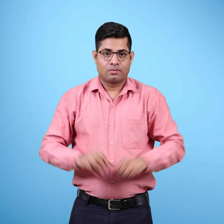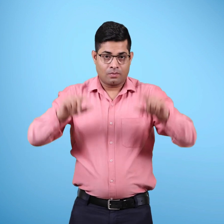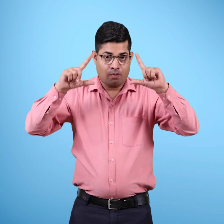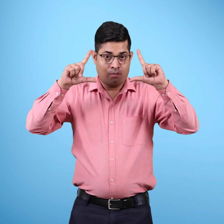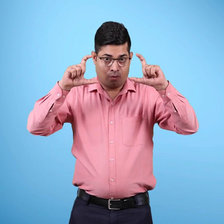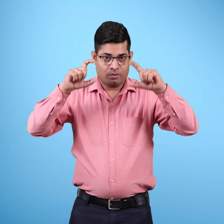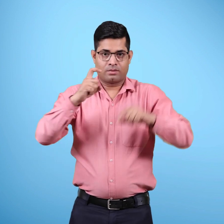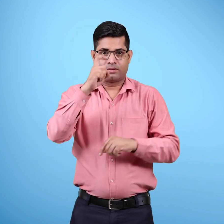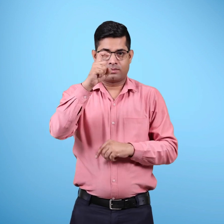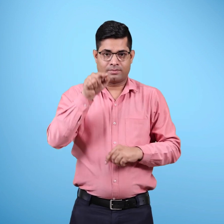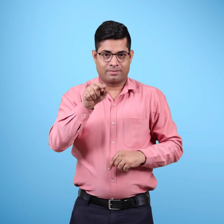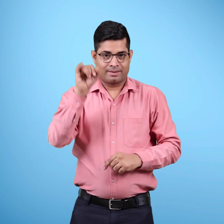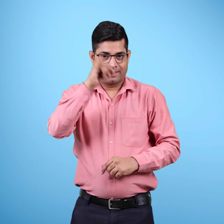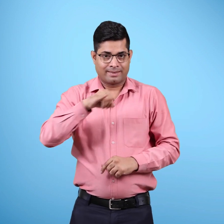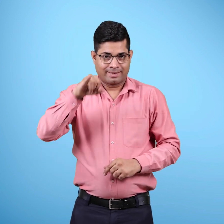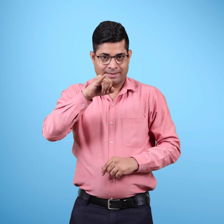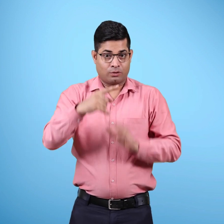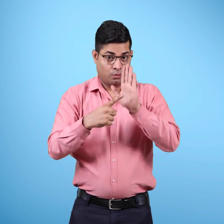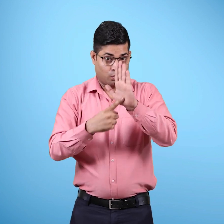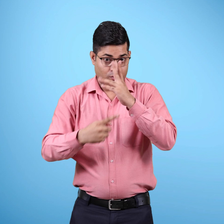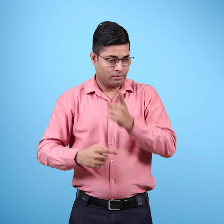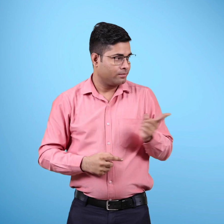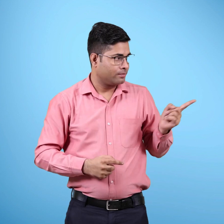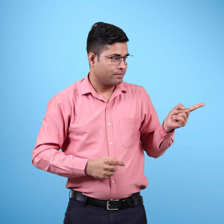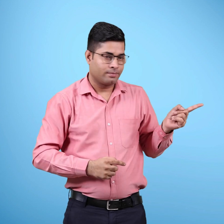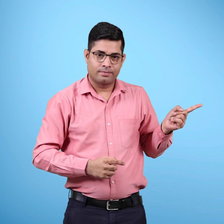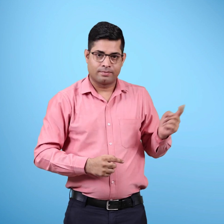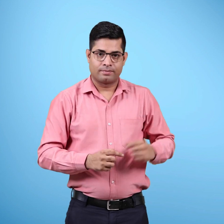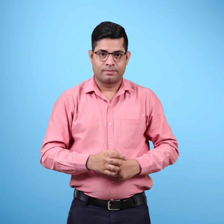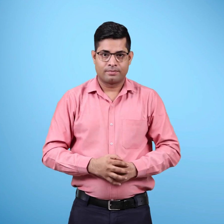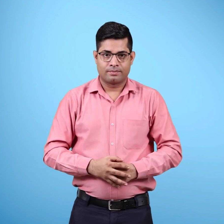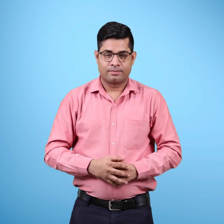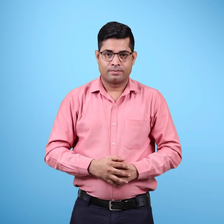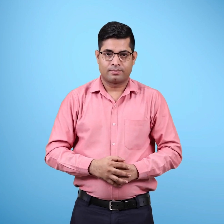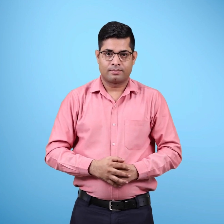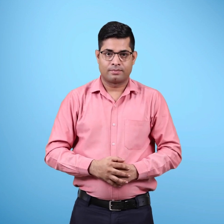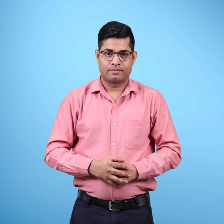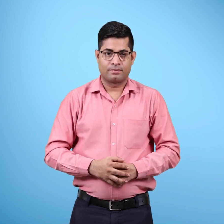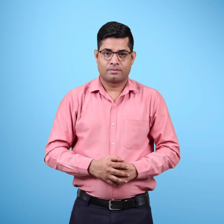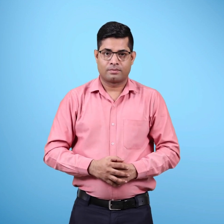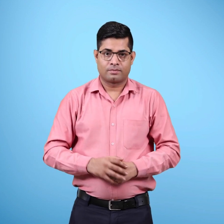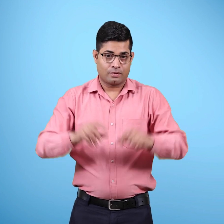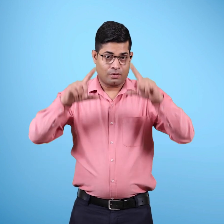Figure 7.6 shows stem in a glass with colored water.